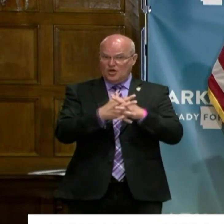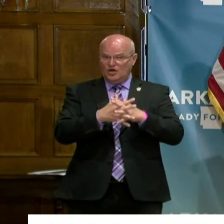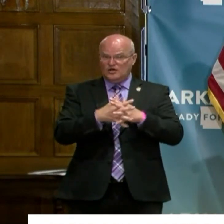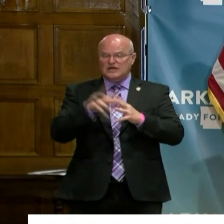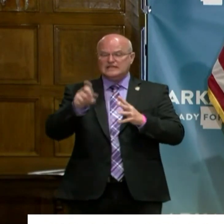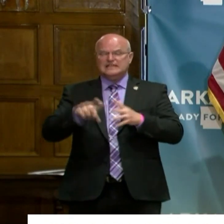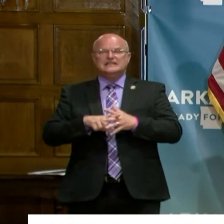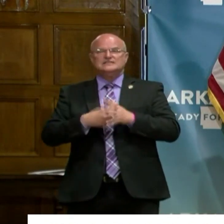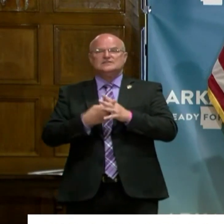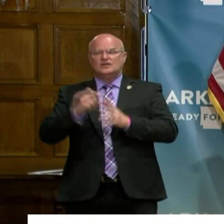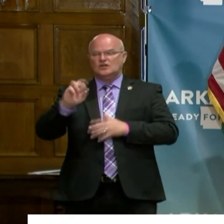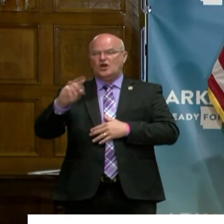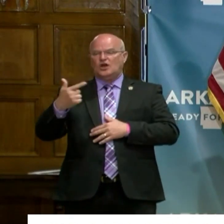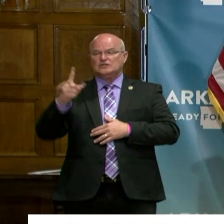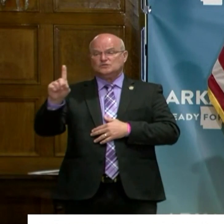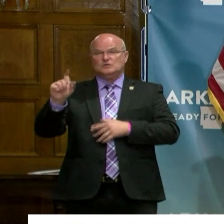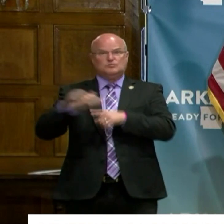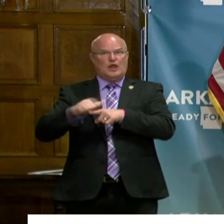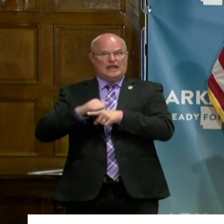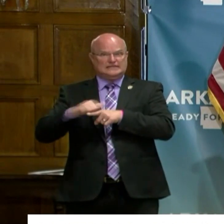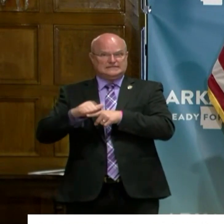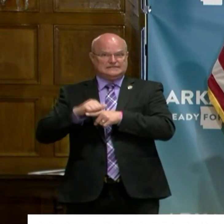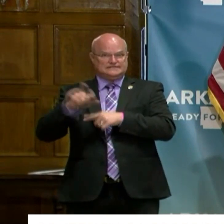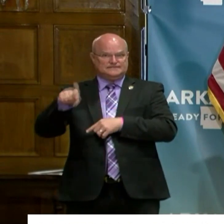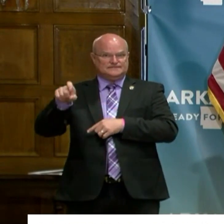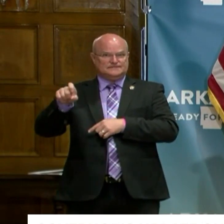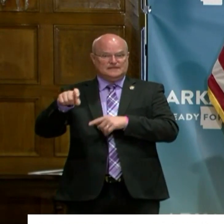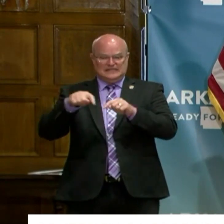they need to start August 1 in practice. They're doing